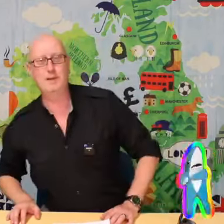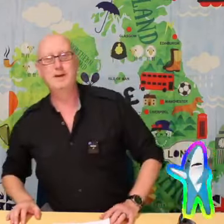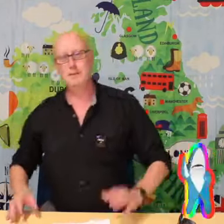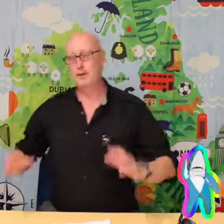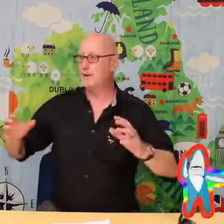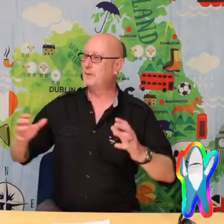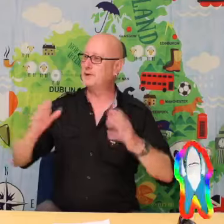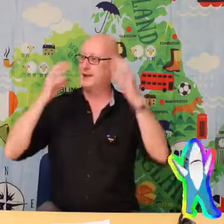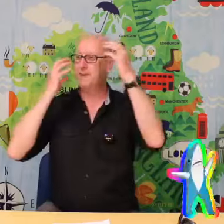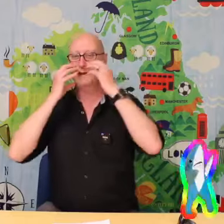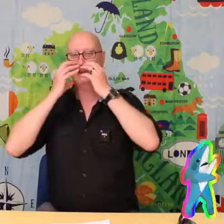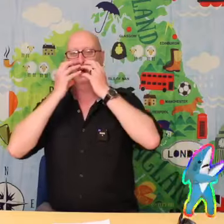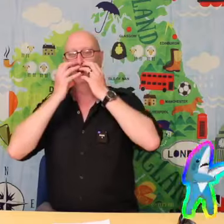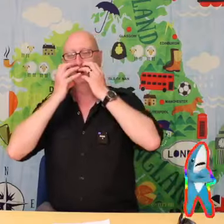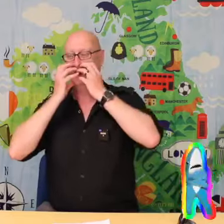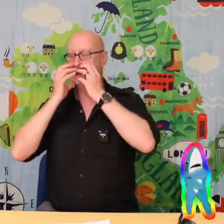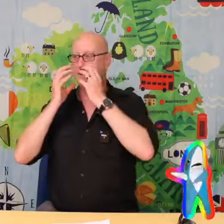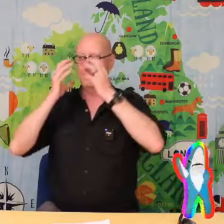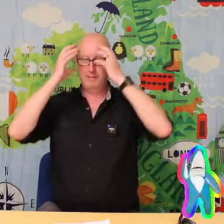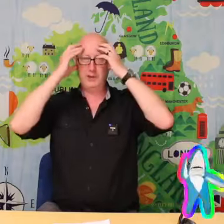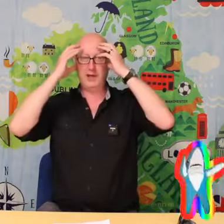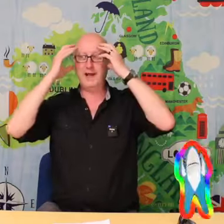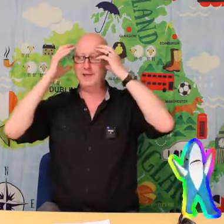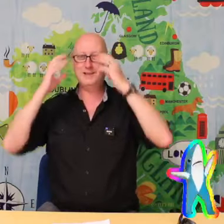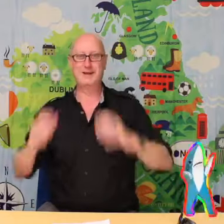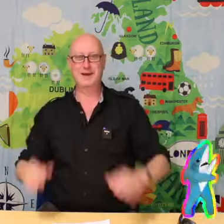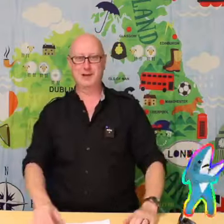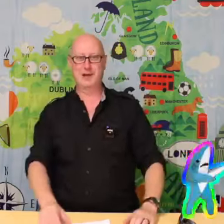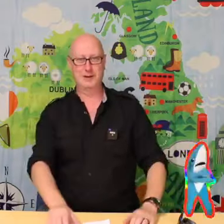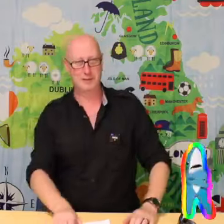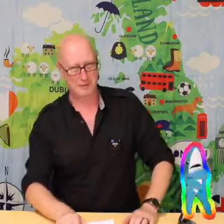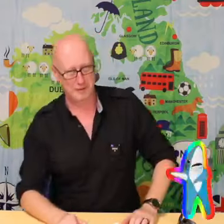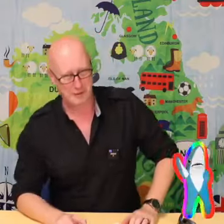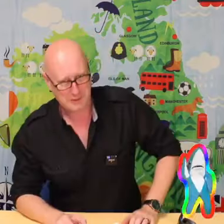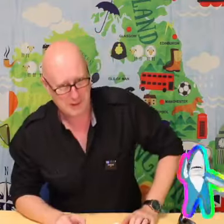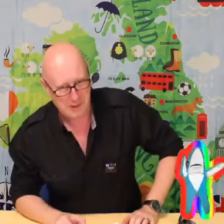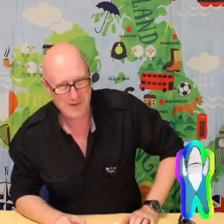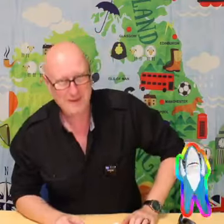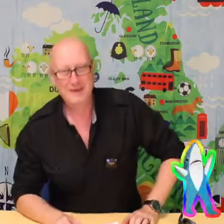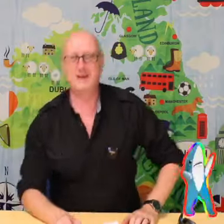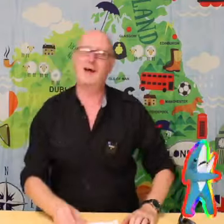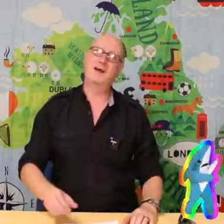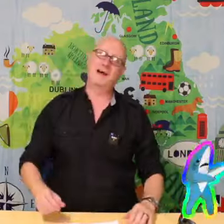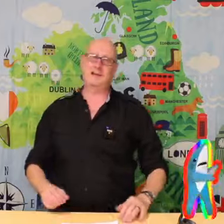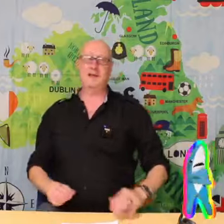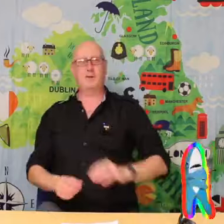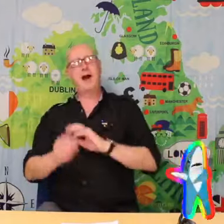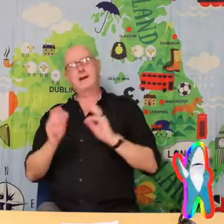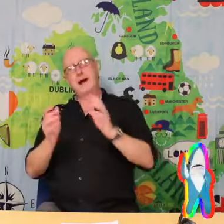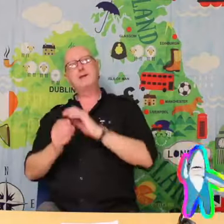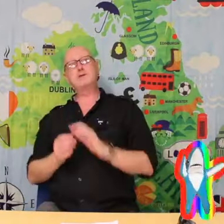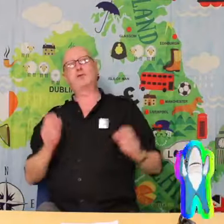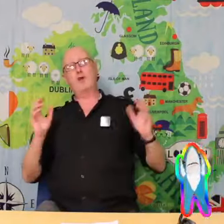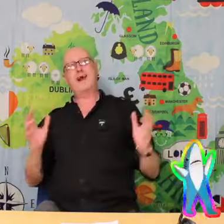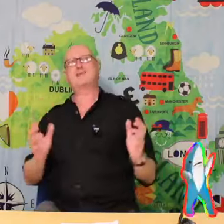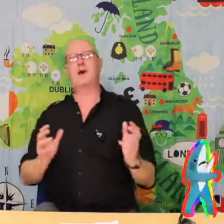He gets a bit of shopping. But the thing was, he had my mask on, right, and my shades, and I was like, all right, Tom. And I think, well, I can't use the phrase I want